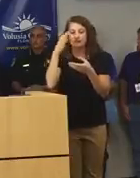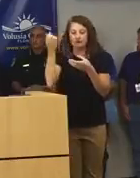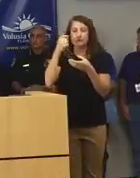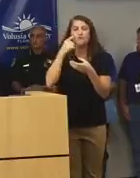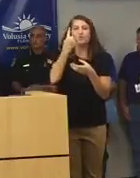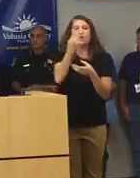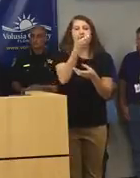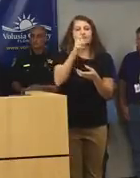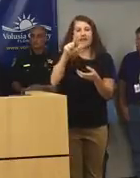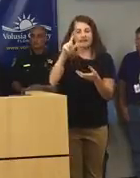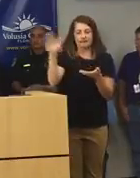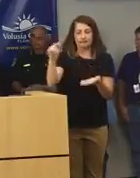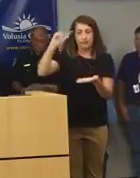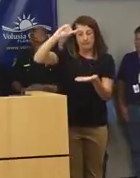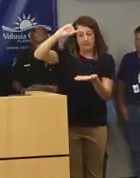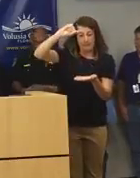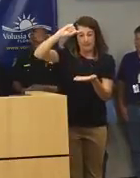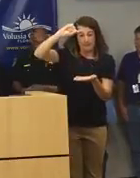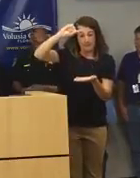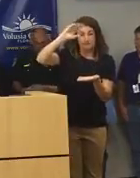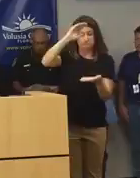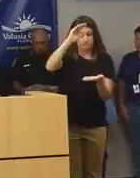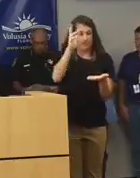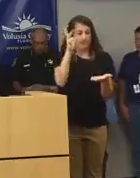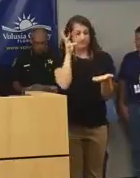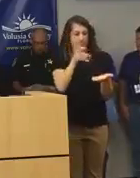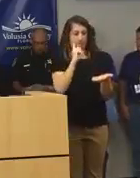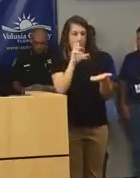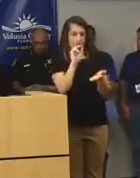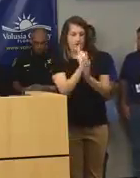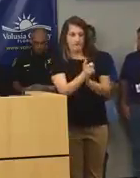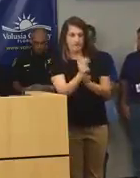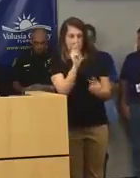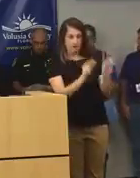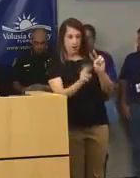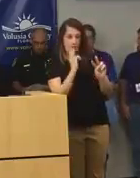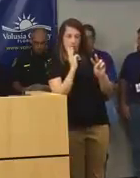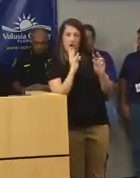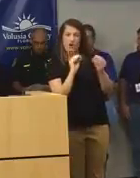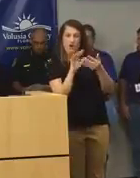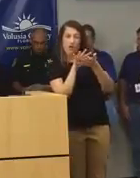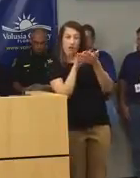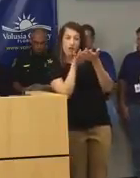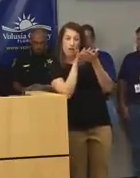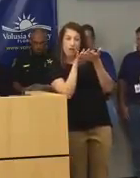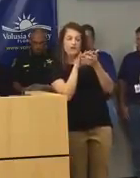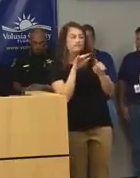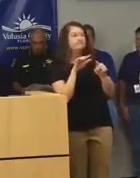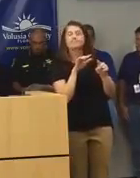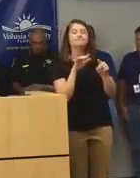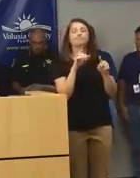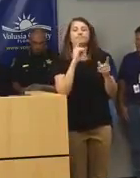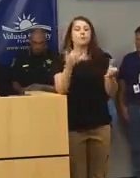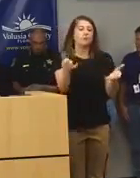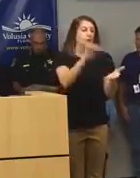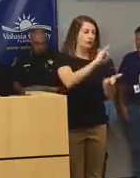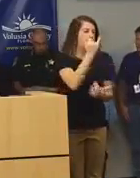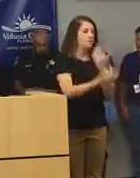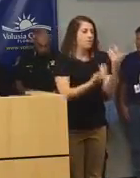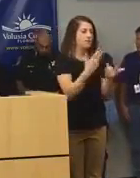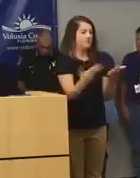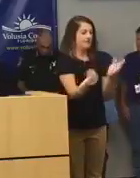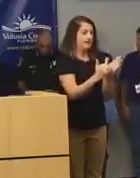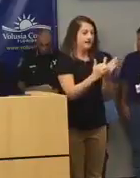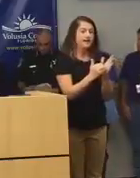water. Let it stand for 30 minutes. If the water is cloudy, after 30 minutes, then repeat the procedure.